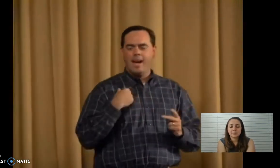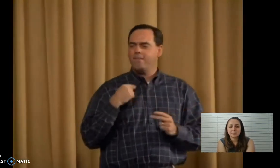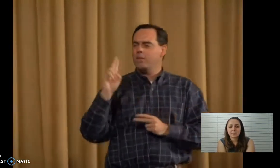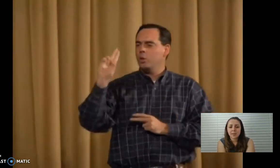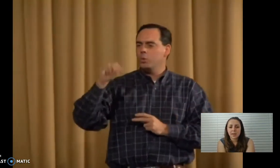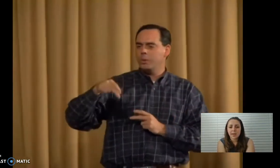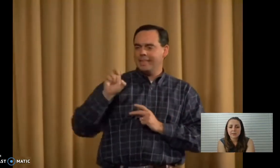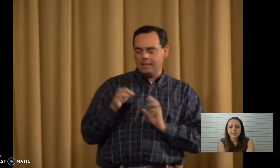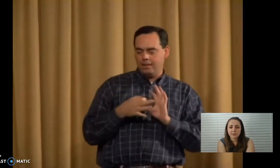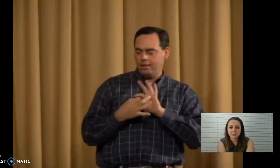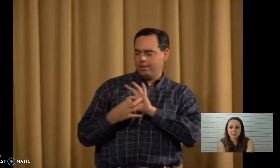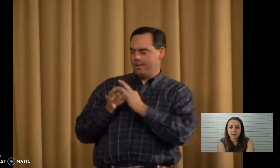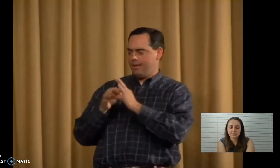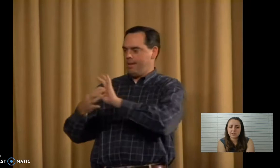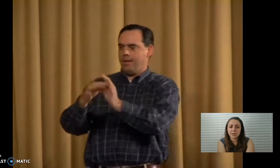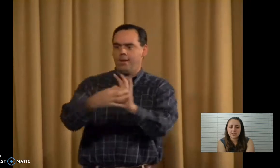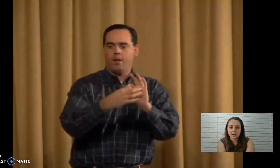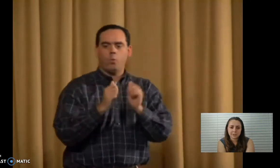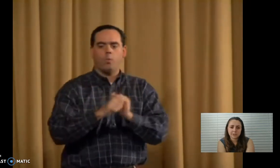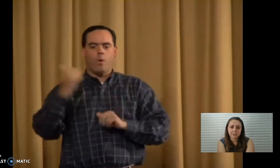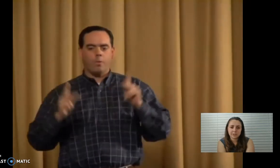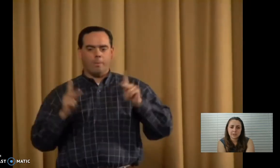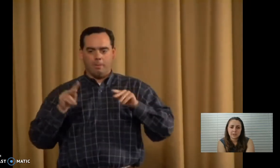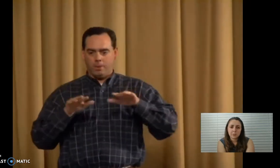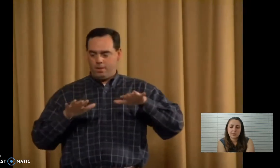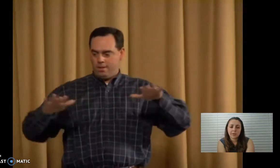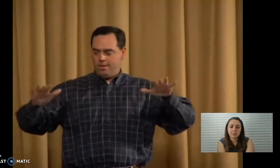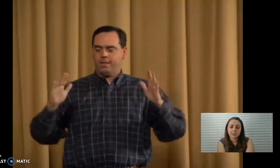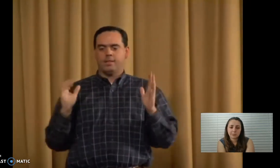So every person has a unique connection